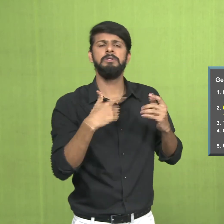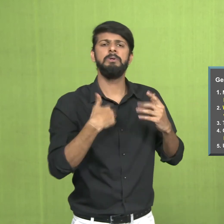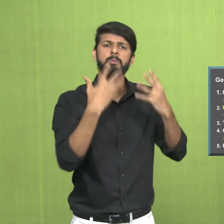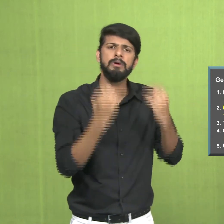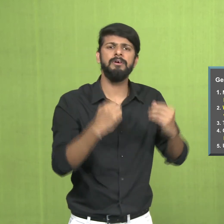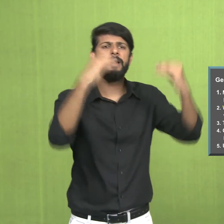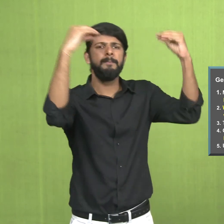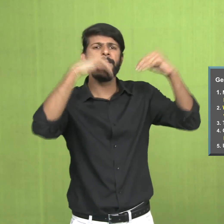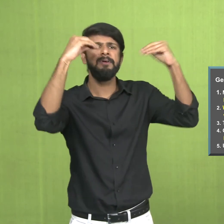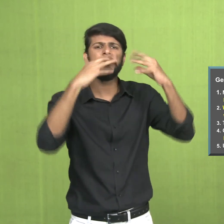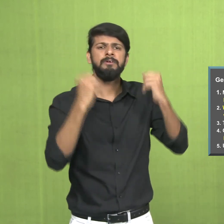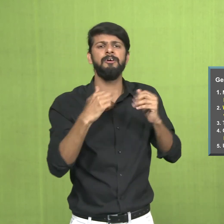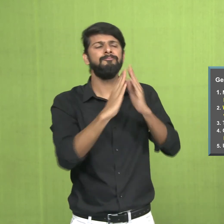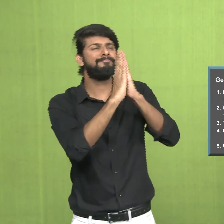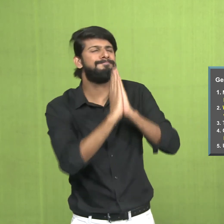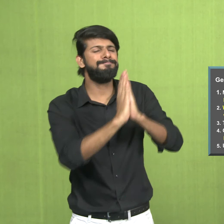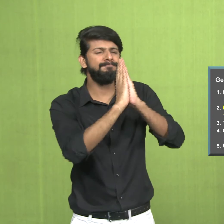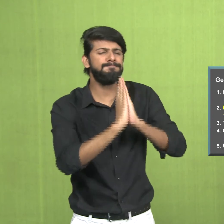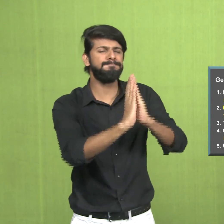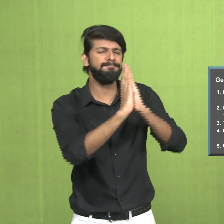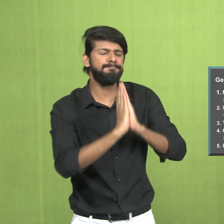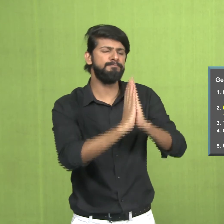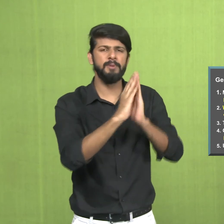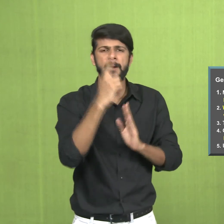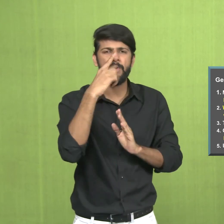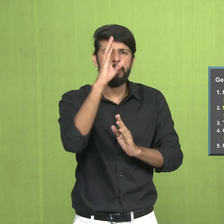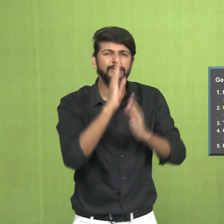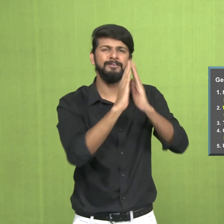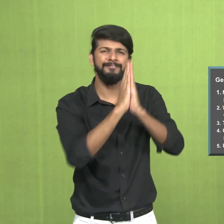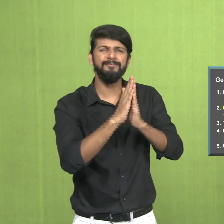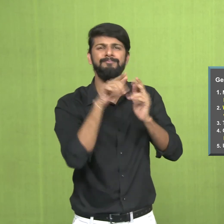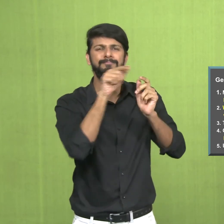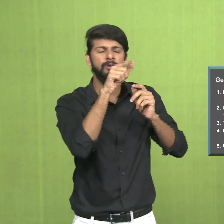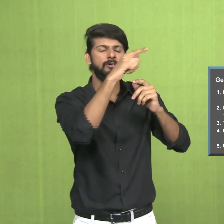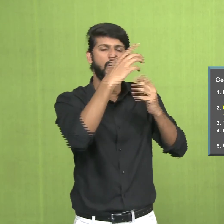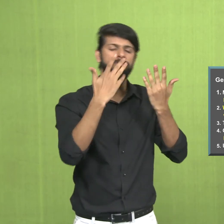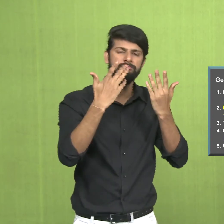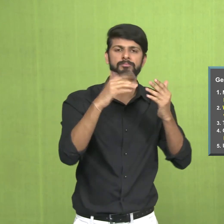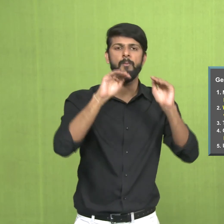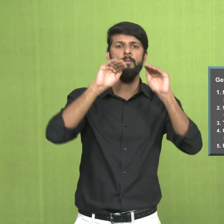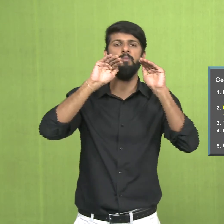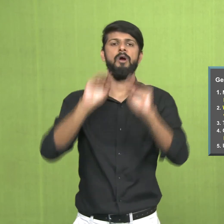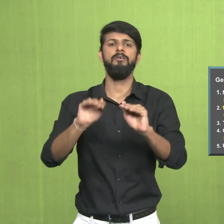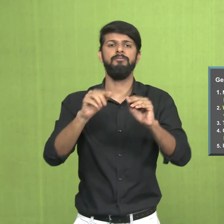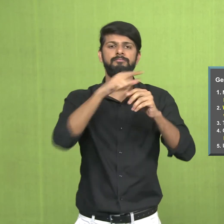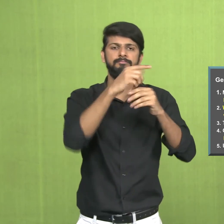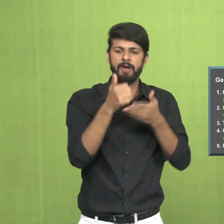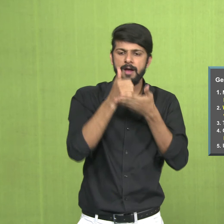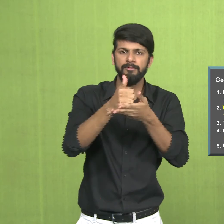done. They would pray to the Mother God, to Mother Earth for help and